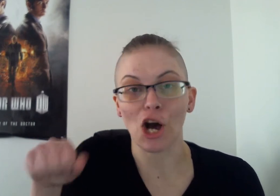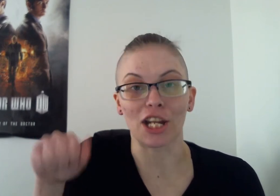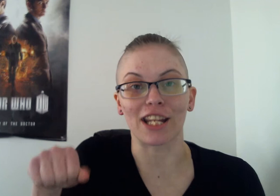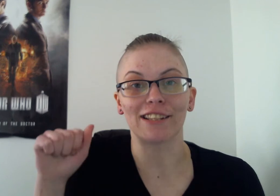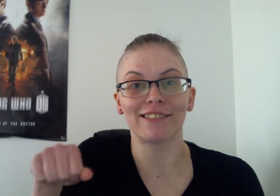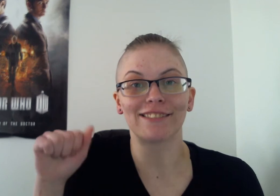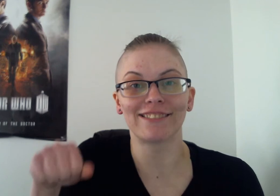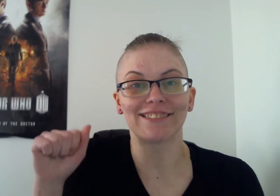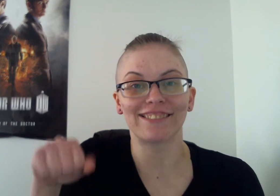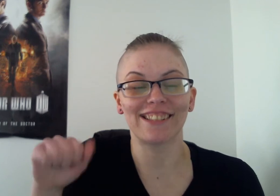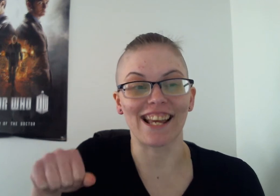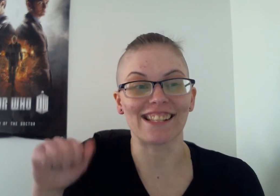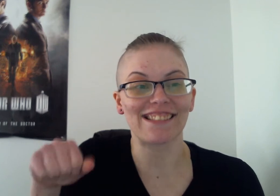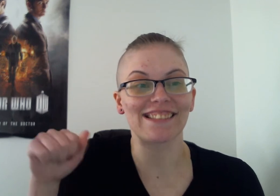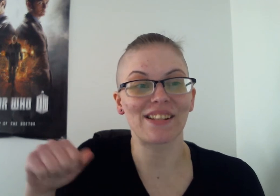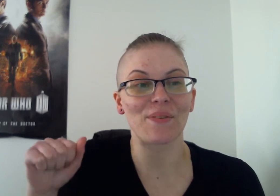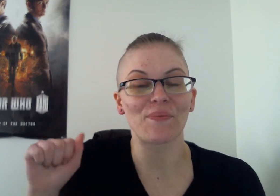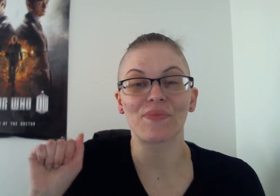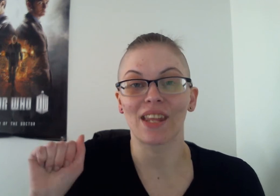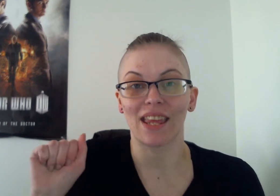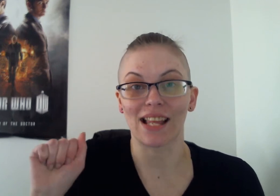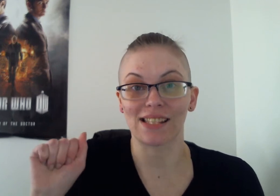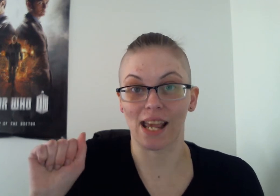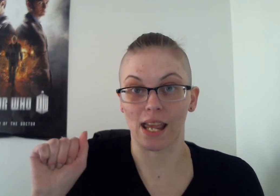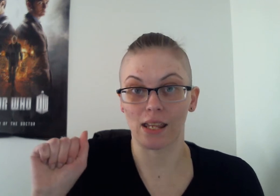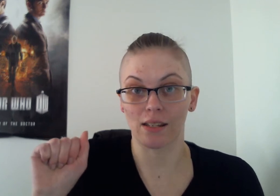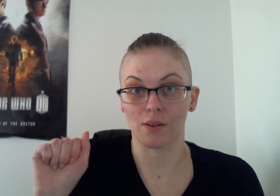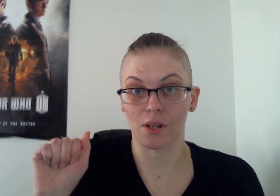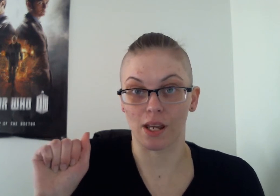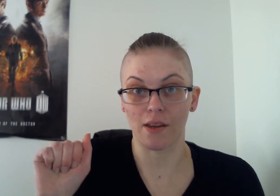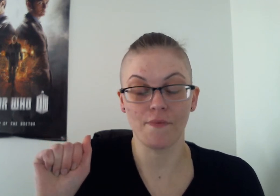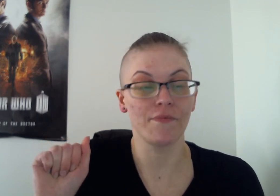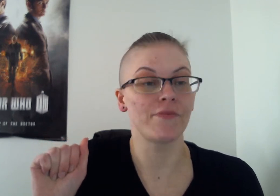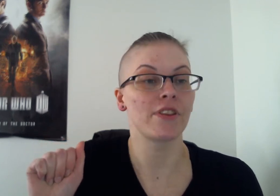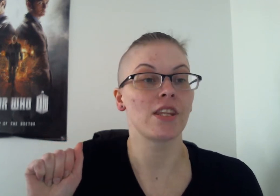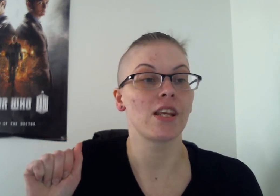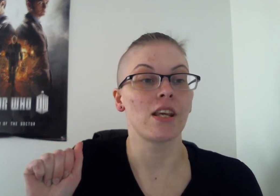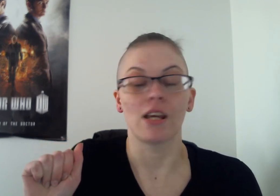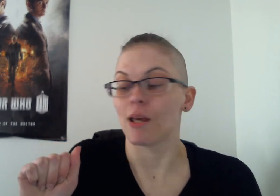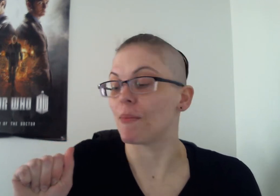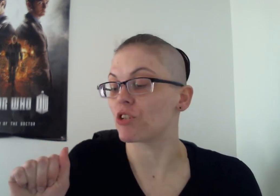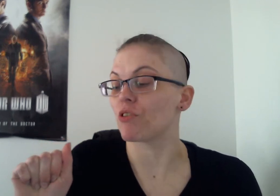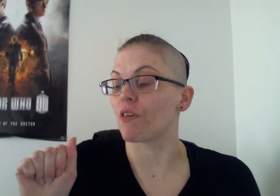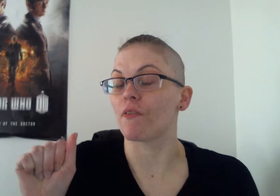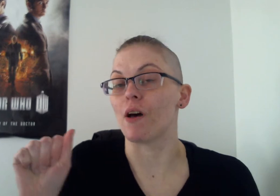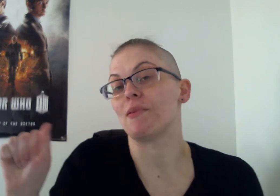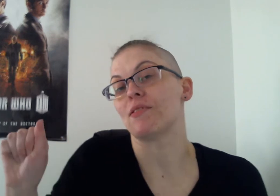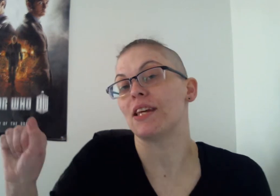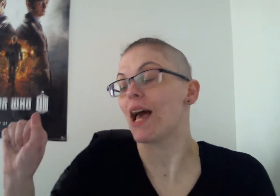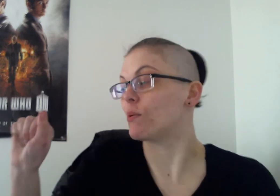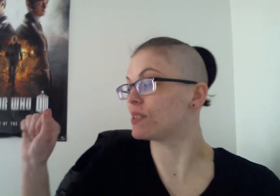nodding. Yes, that's A, okay? Make sure that the thumb is on the